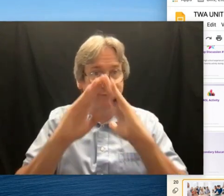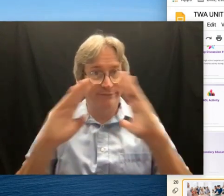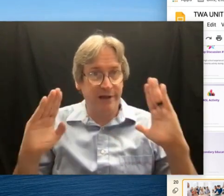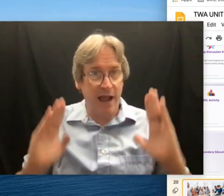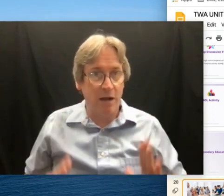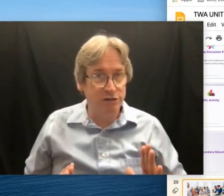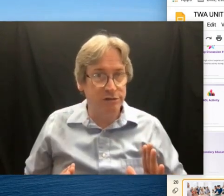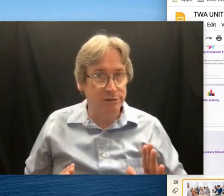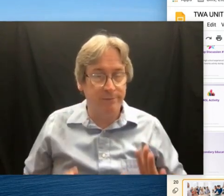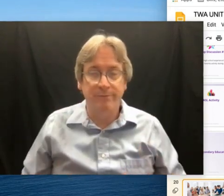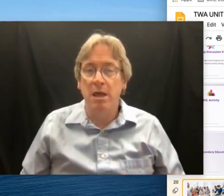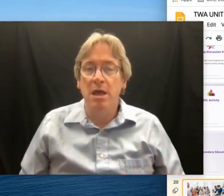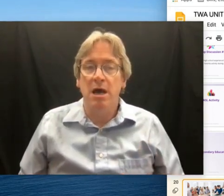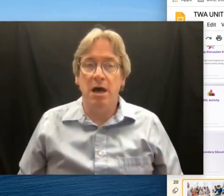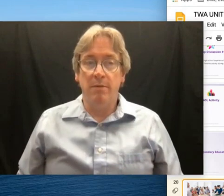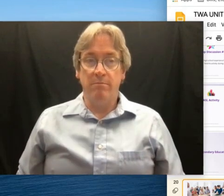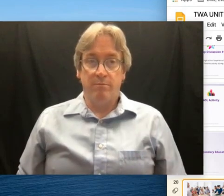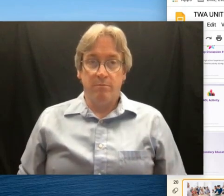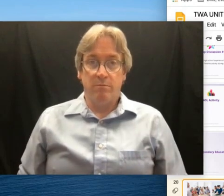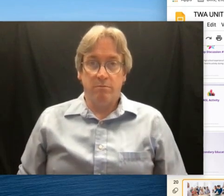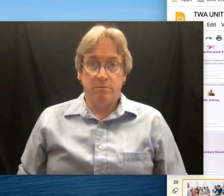bottom. House.